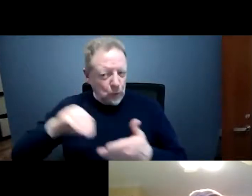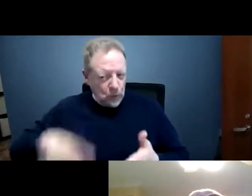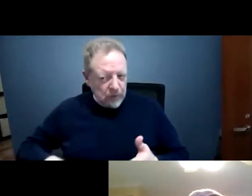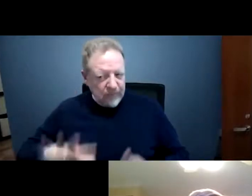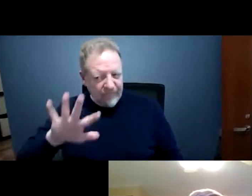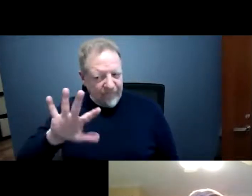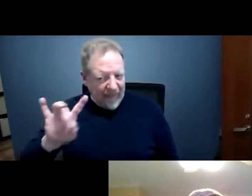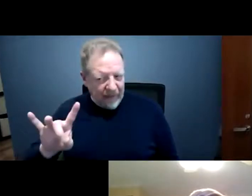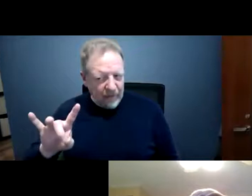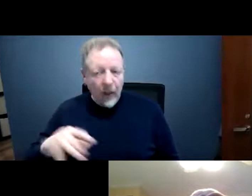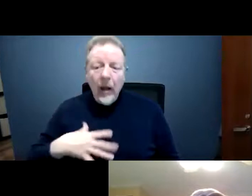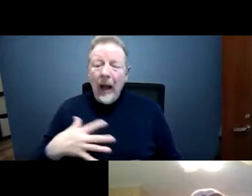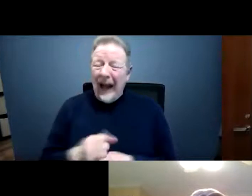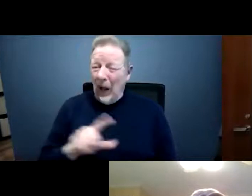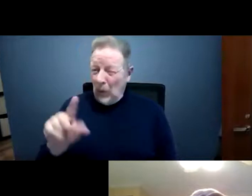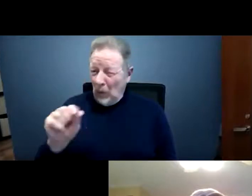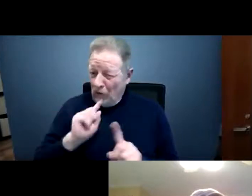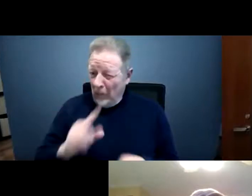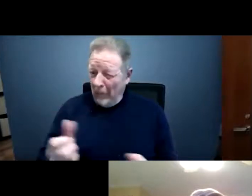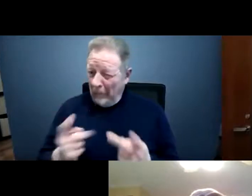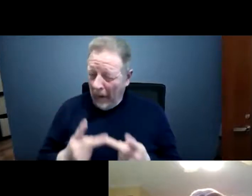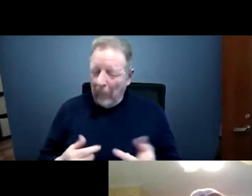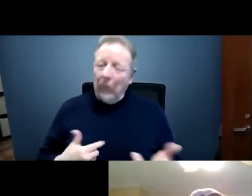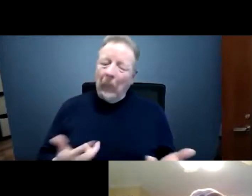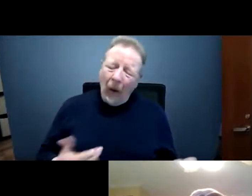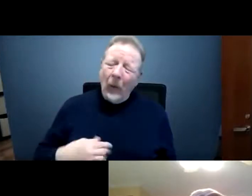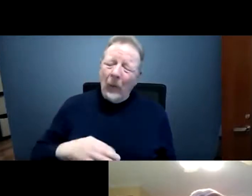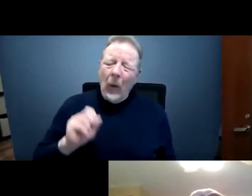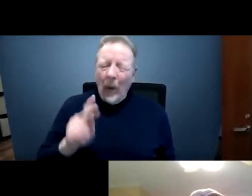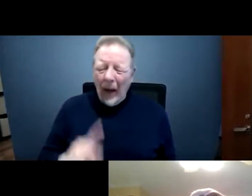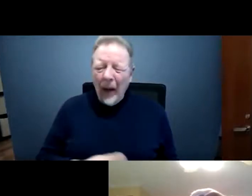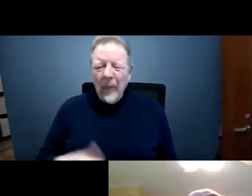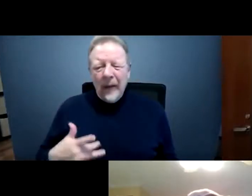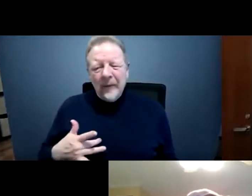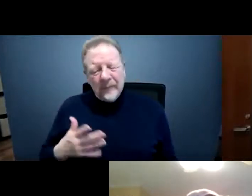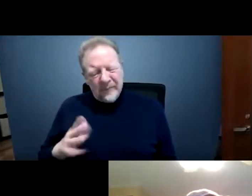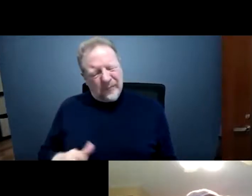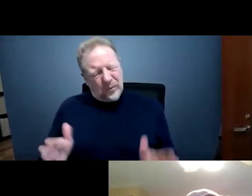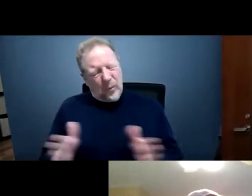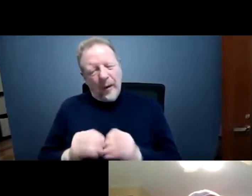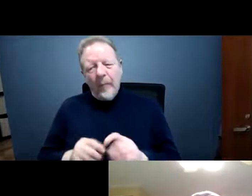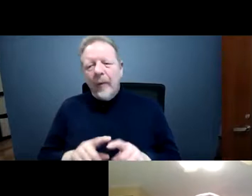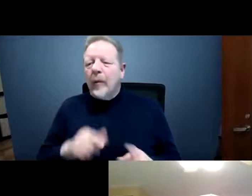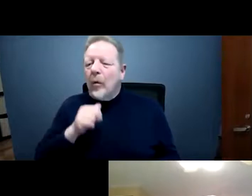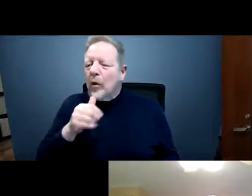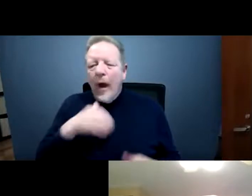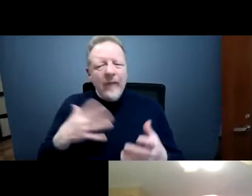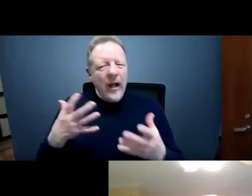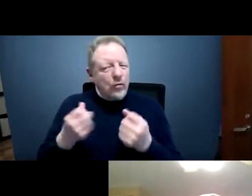I got 20 responses, which I was pretty happy with, because here we don't tend to have real good parent participation, So